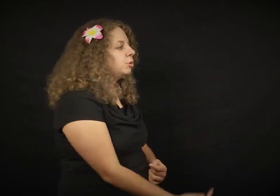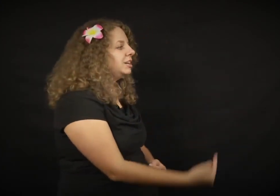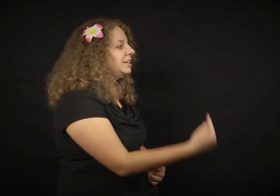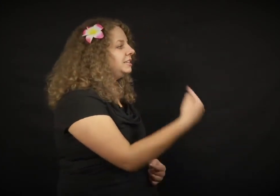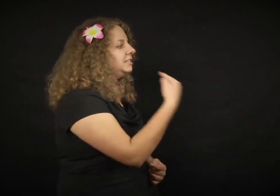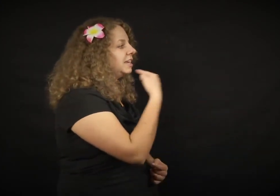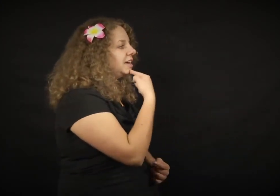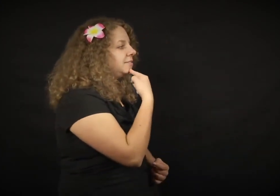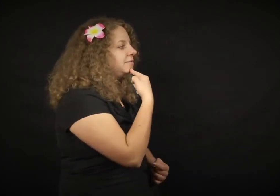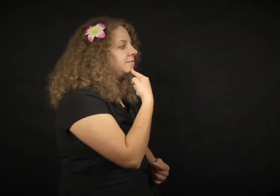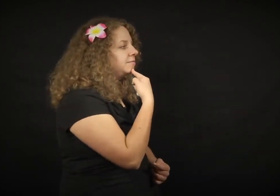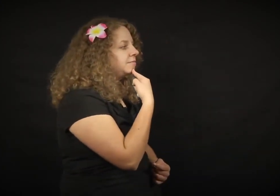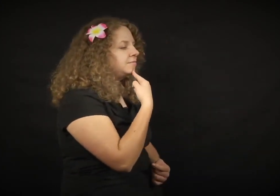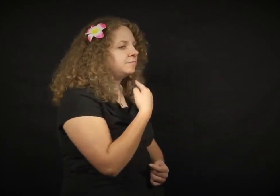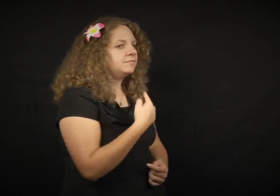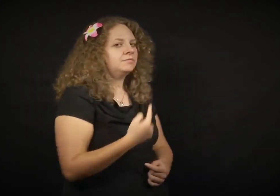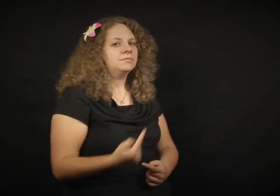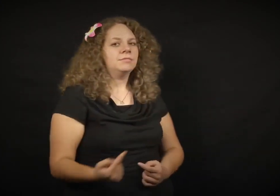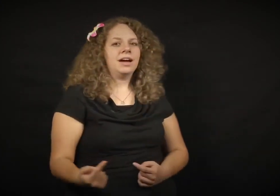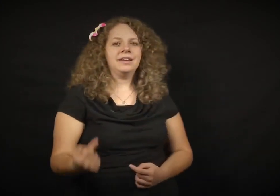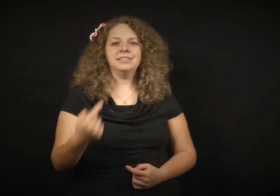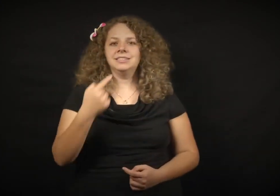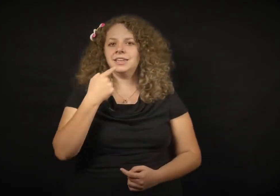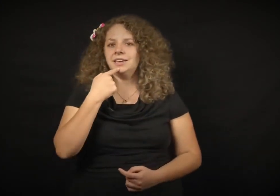did he say? I said.